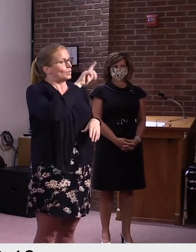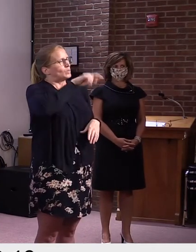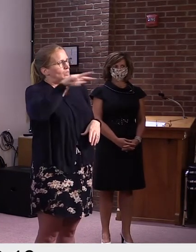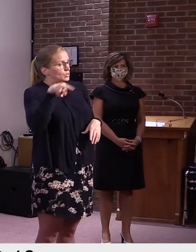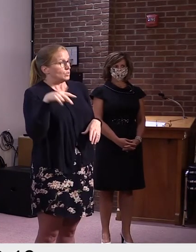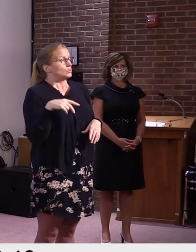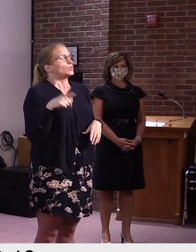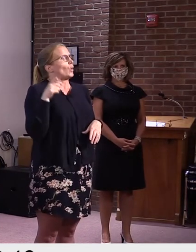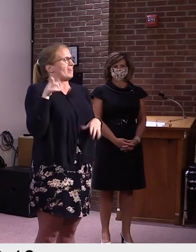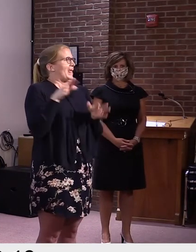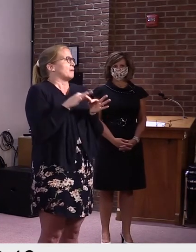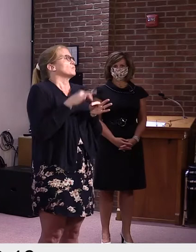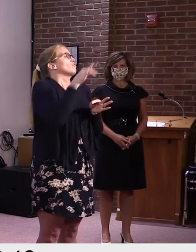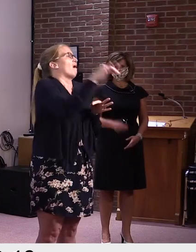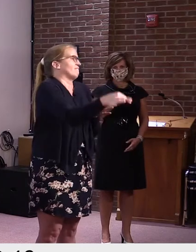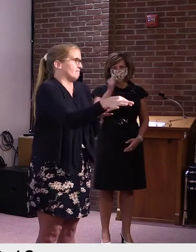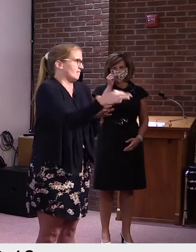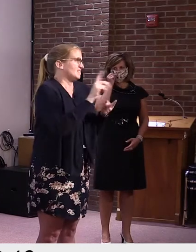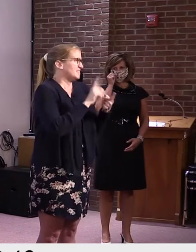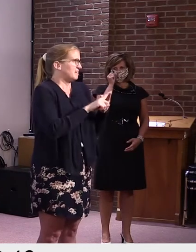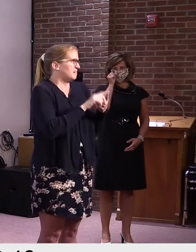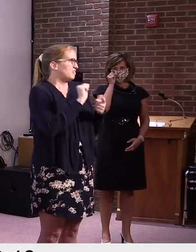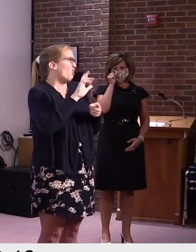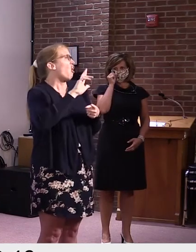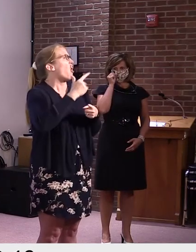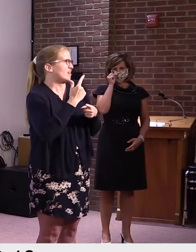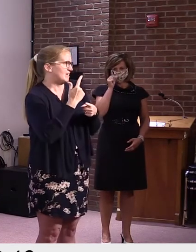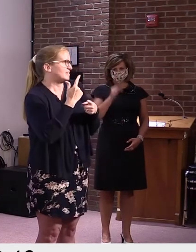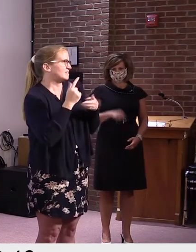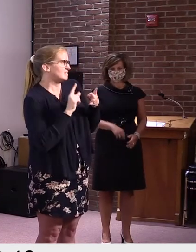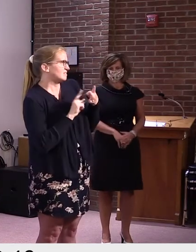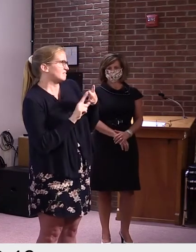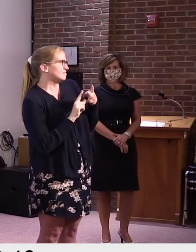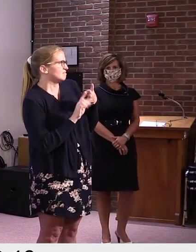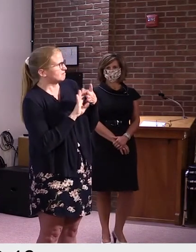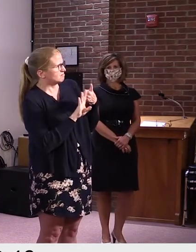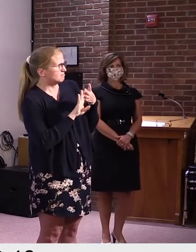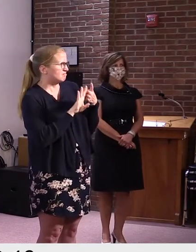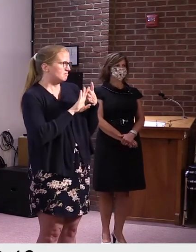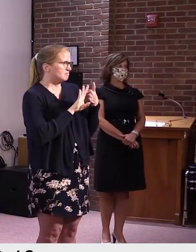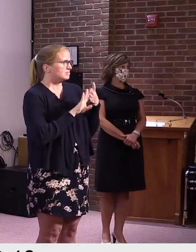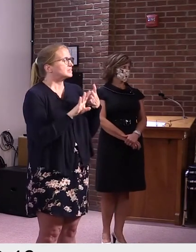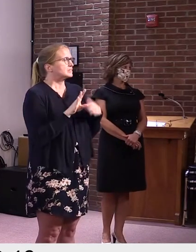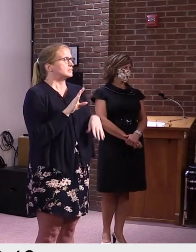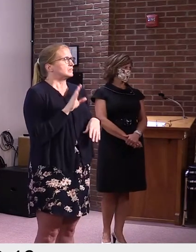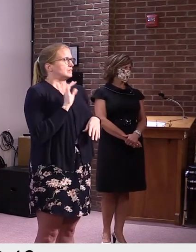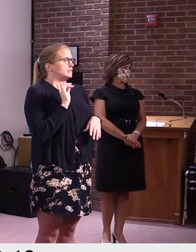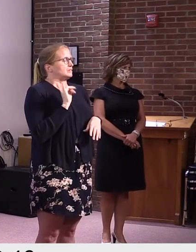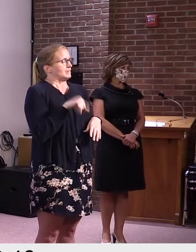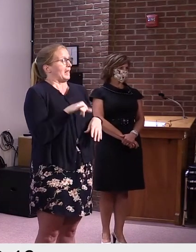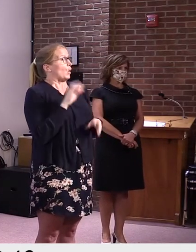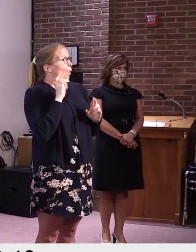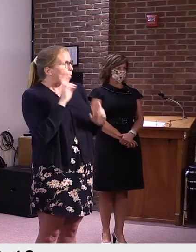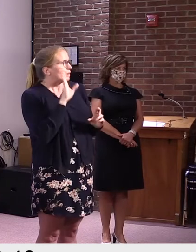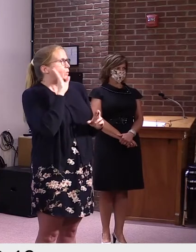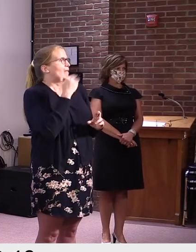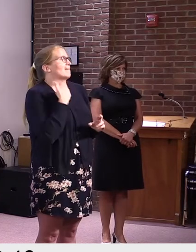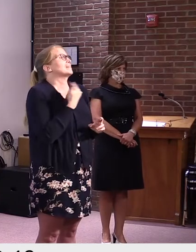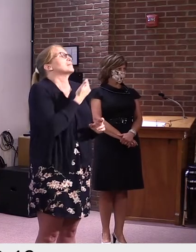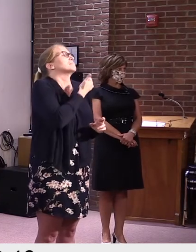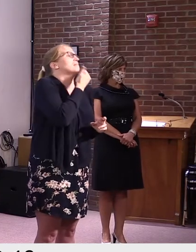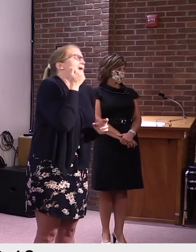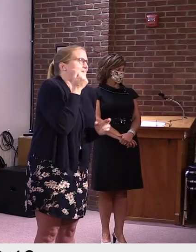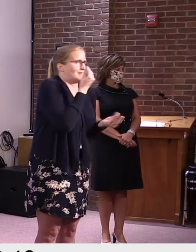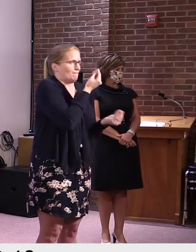August, sometime, probably mid-August, but we will have the best number of available for us as we wrap up our work on the